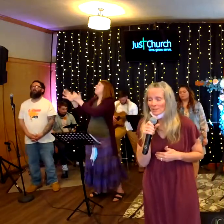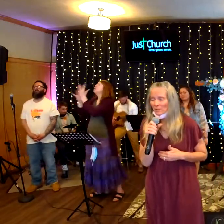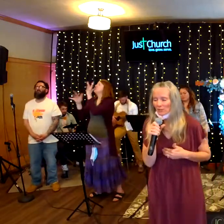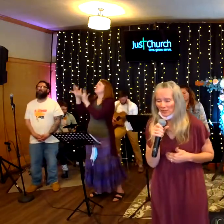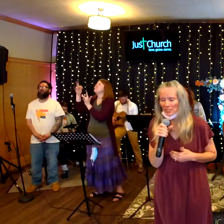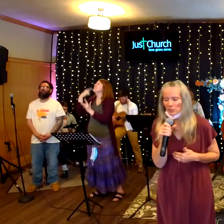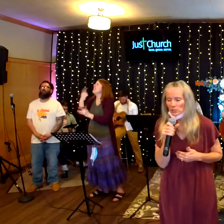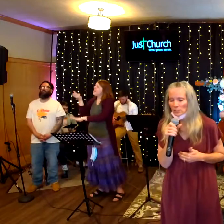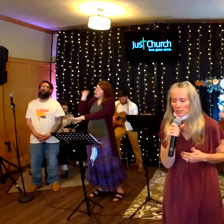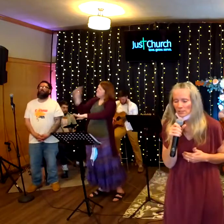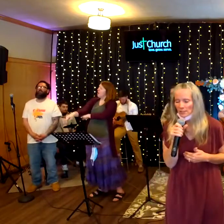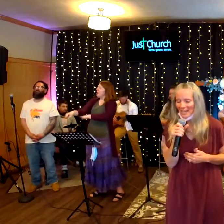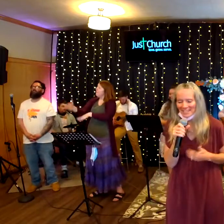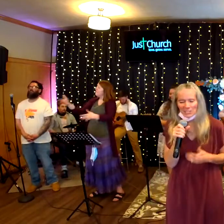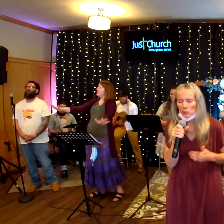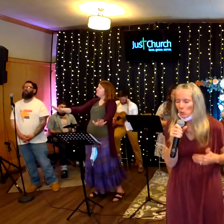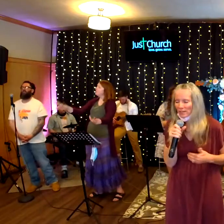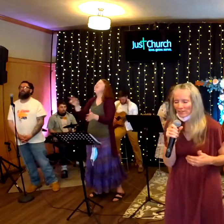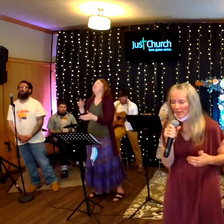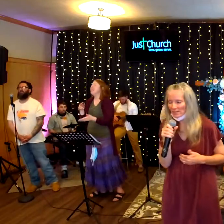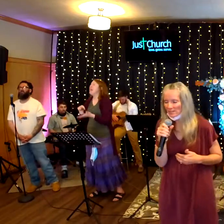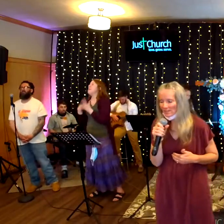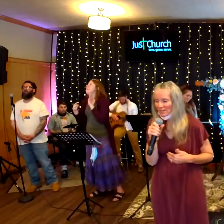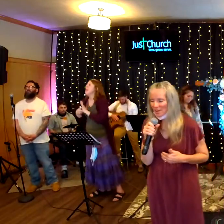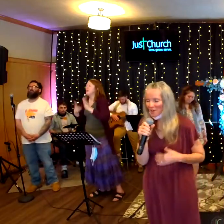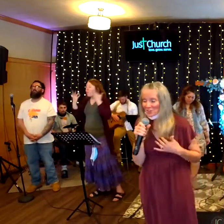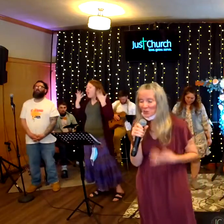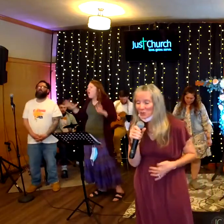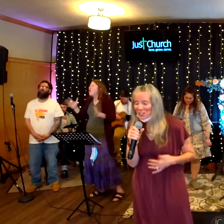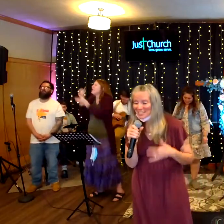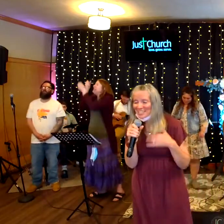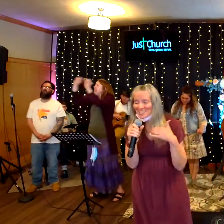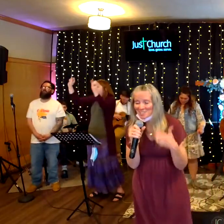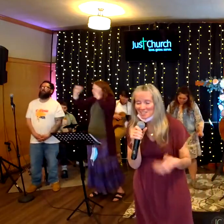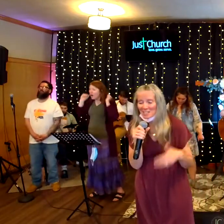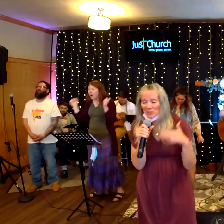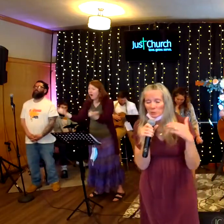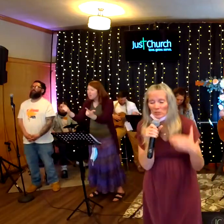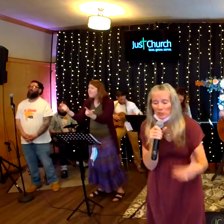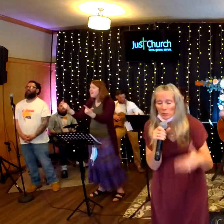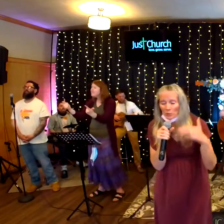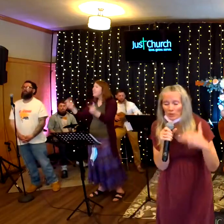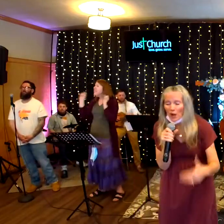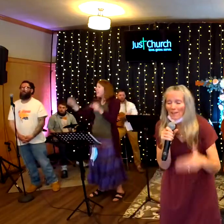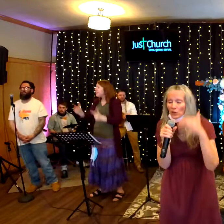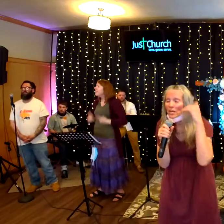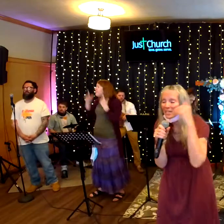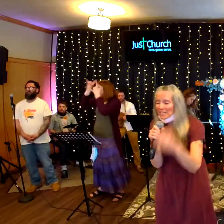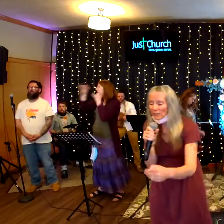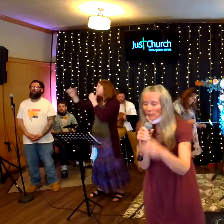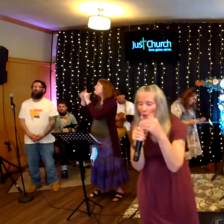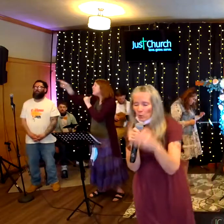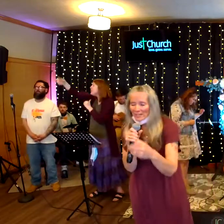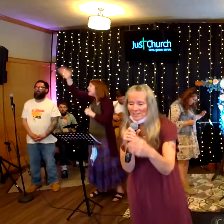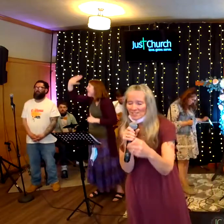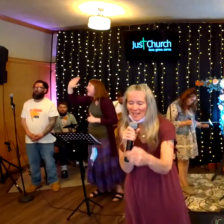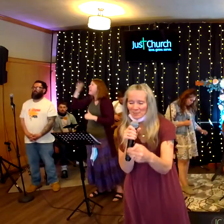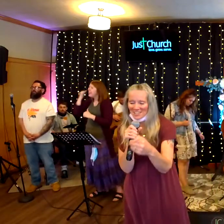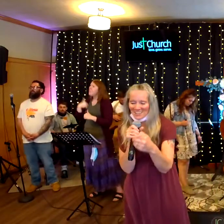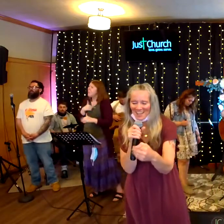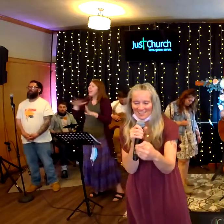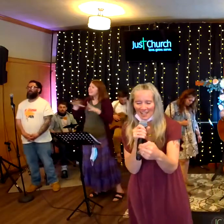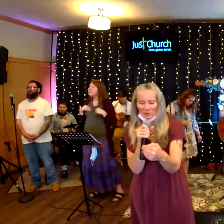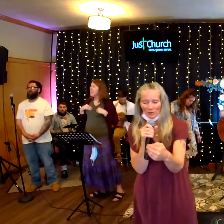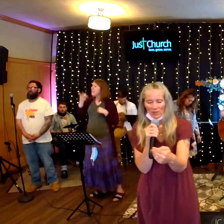was finished. And each one of us, our eternity is sealed with you forever if we